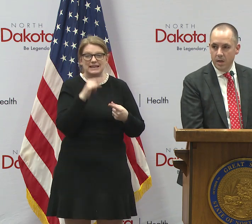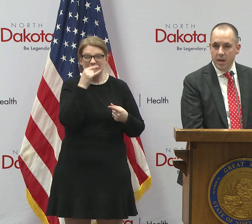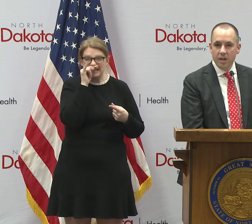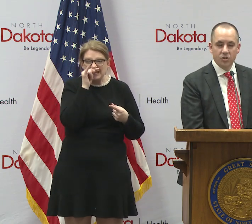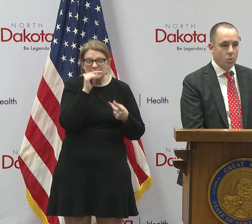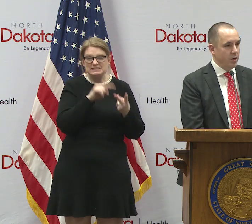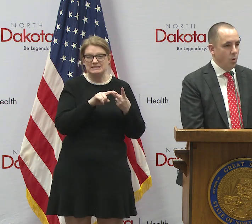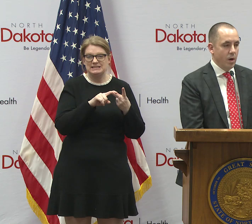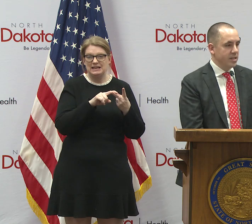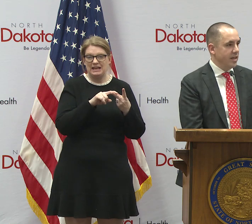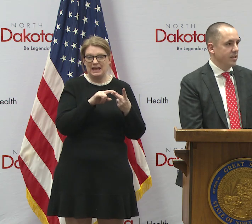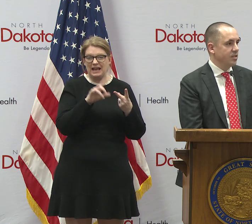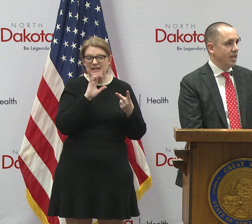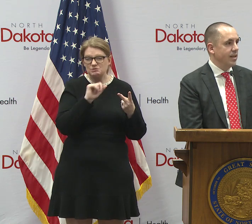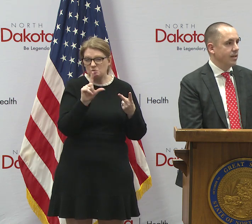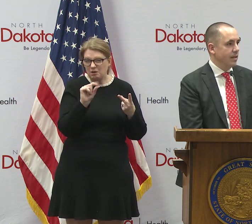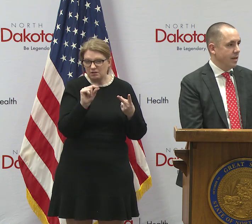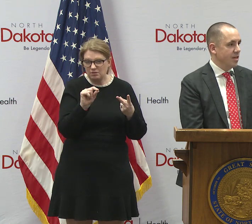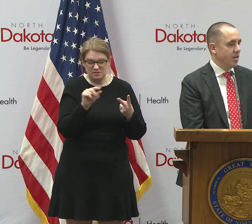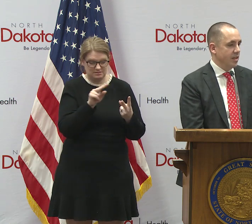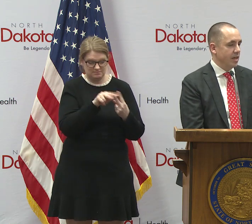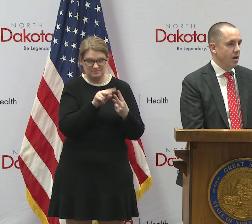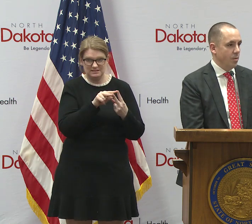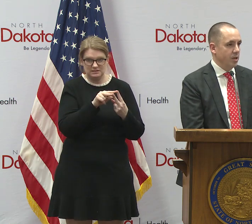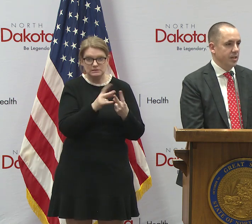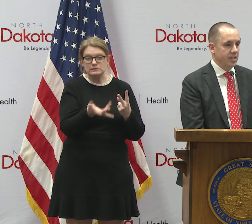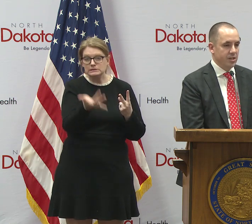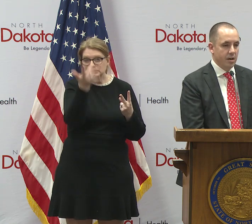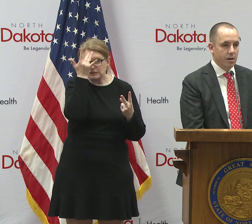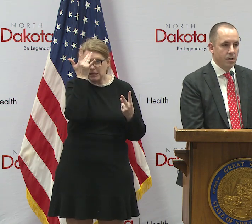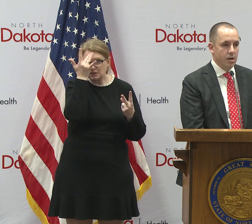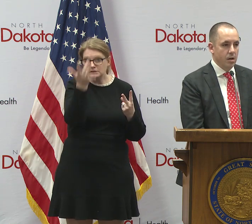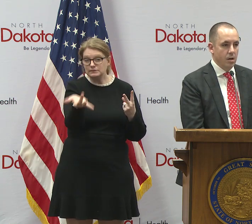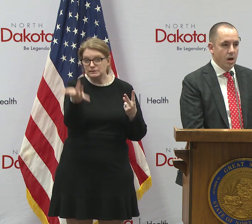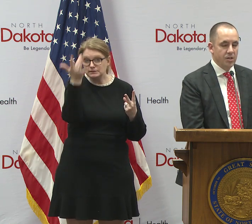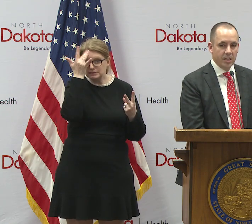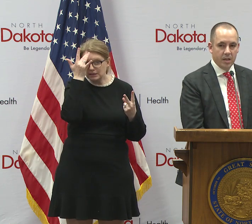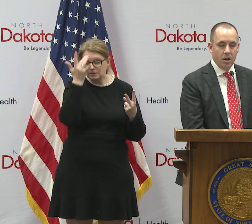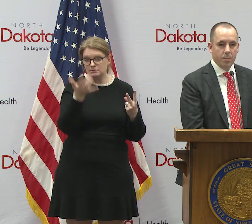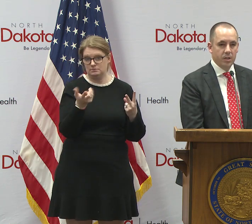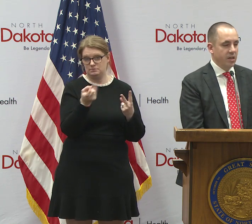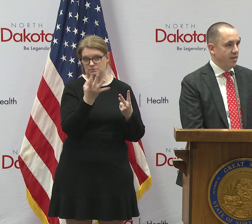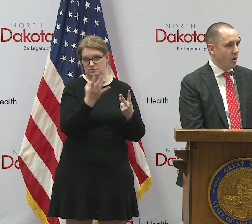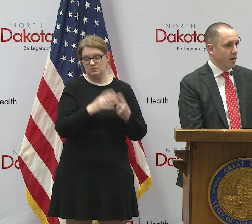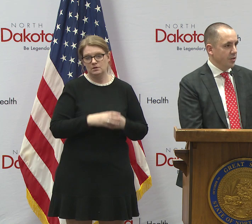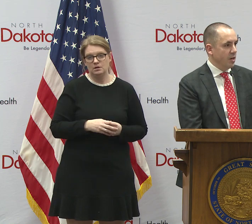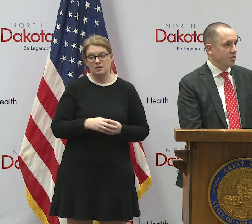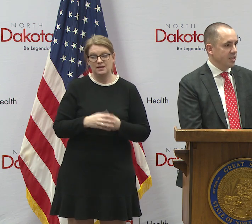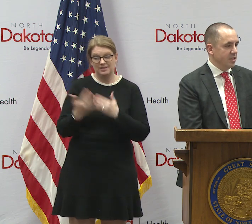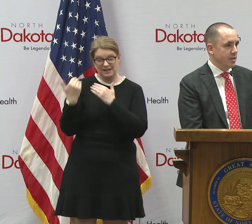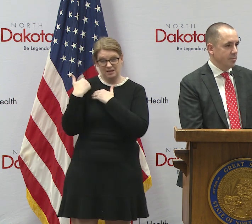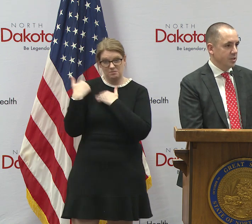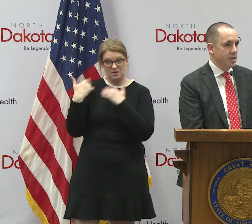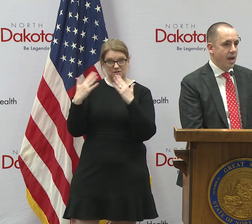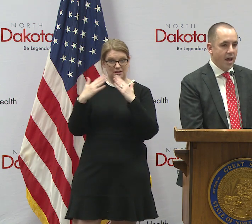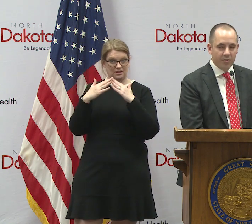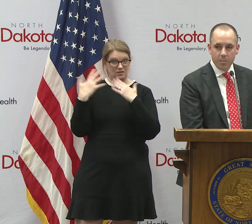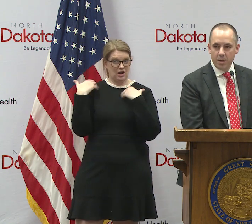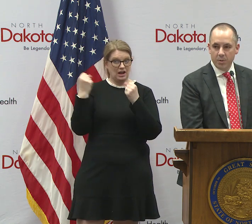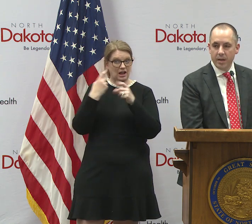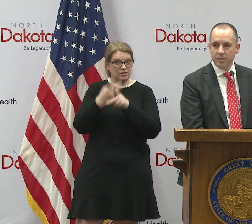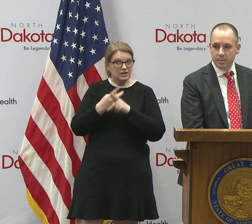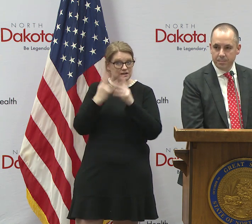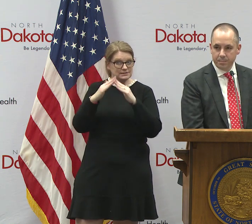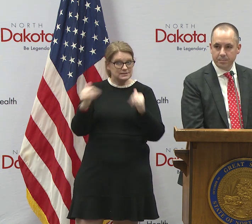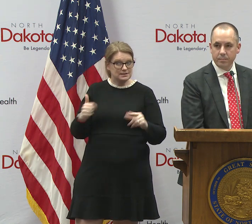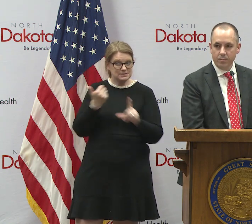20-year-olds. And so we don't want to take this lightly. And I think the accountability is there. I think the accountability of our healthcare systems have to be